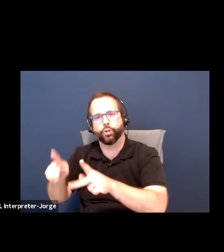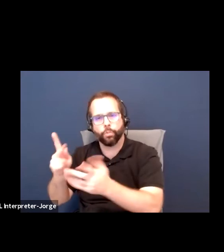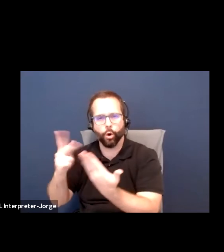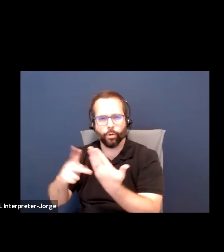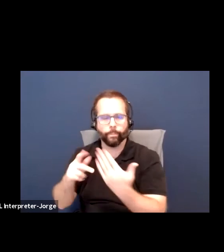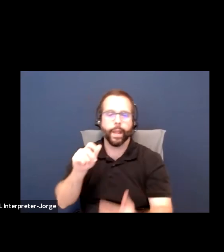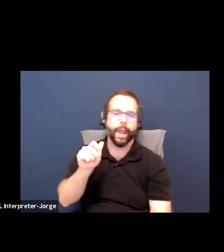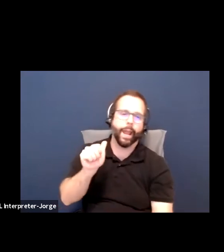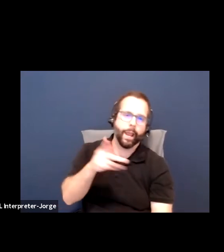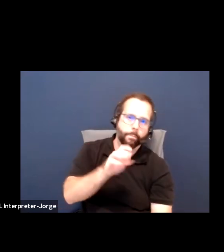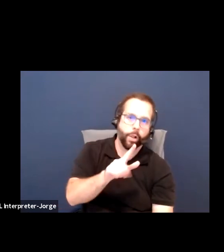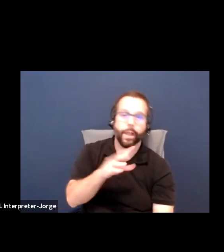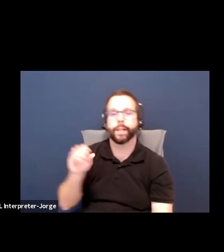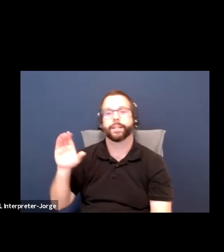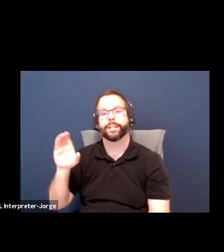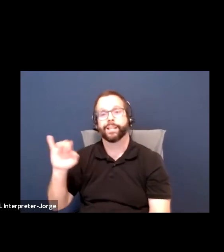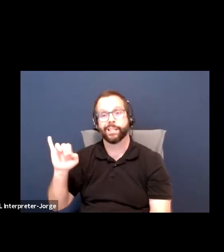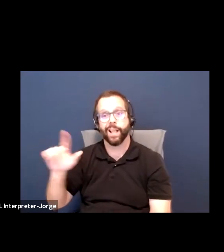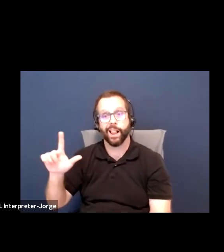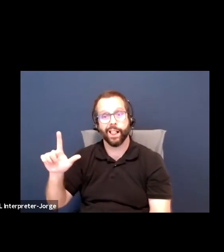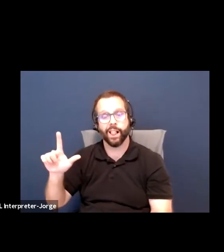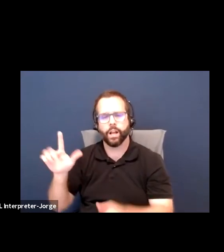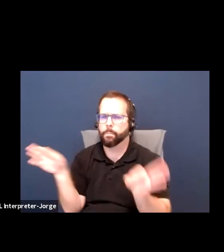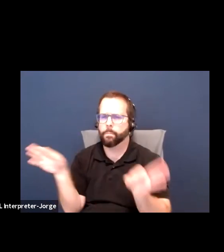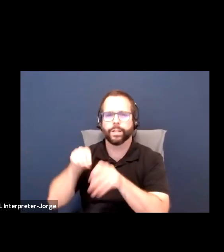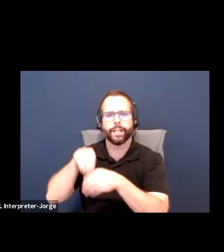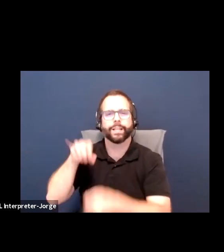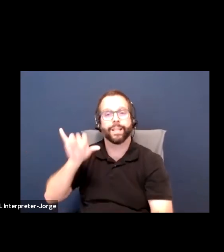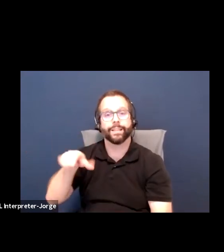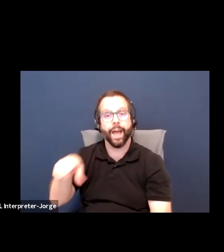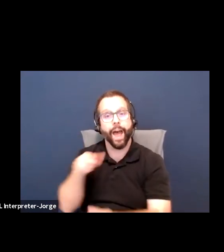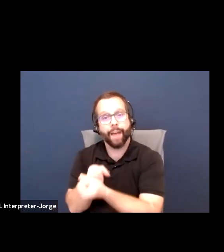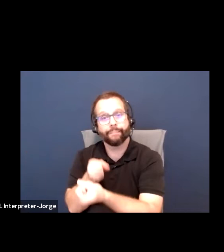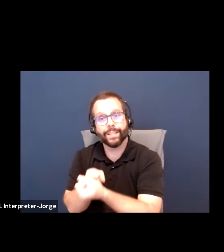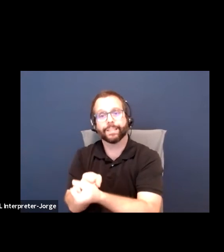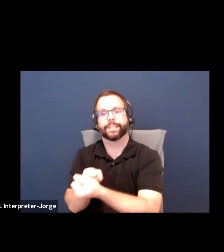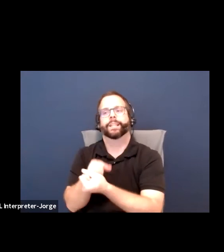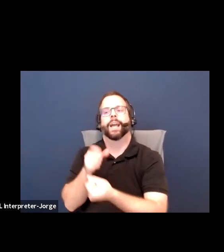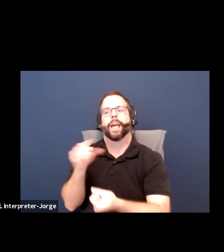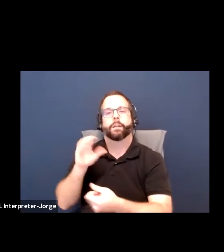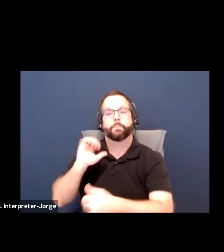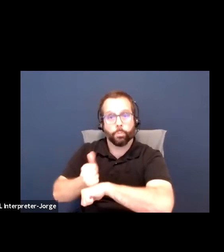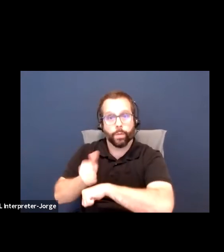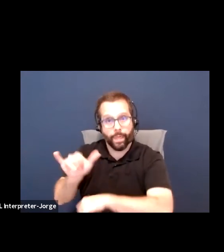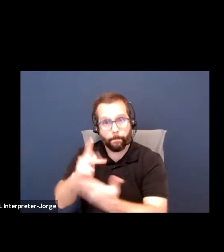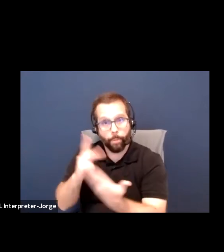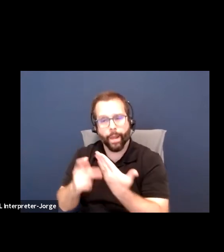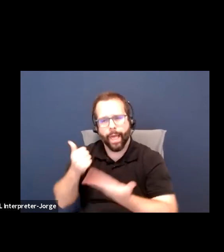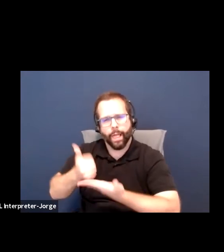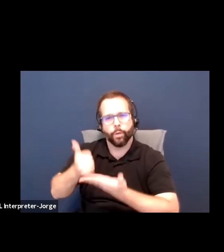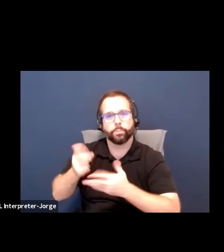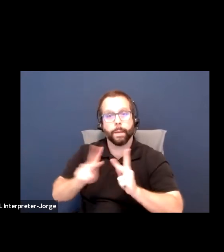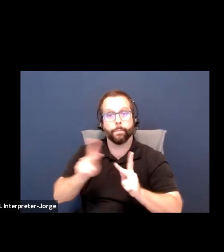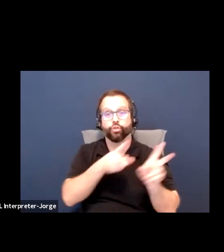SILs have been so crucial in this advocacy and in implementing this program that helps transition people out